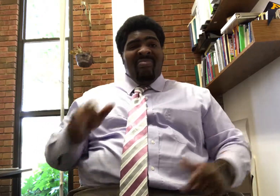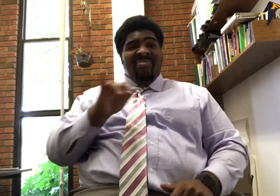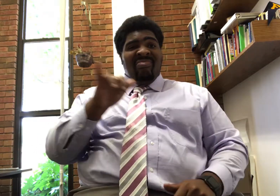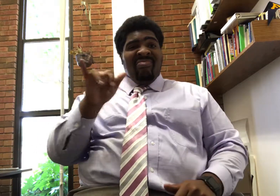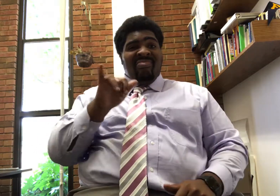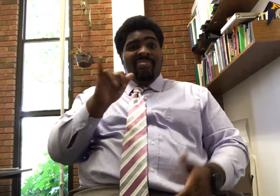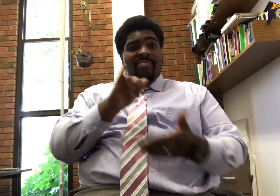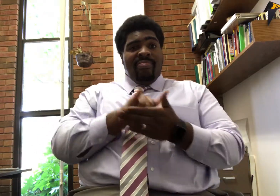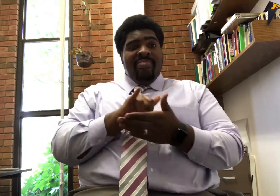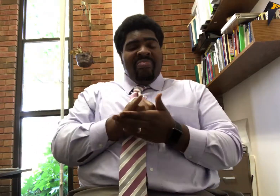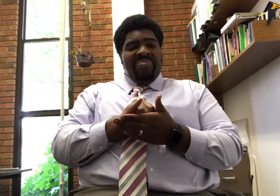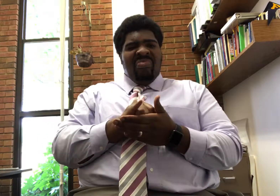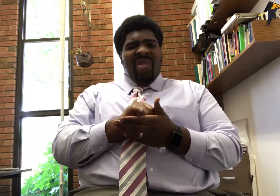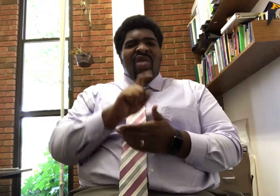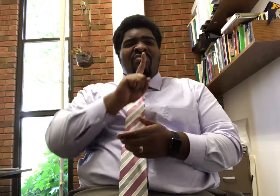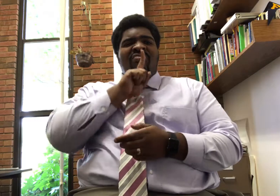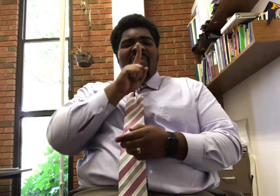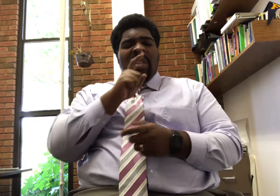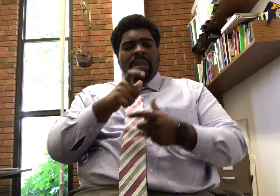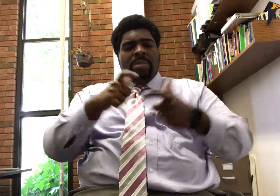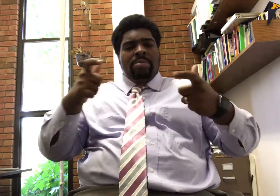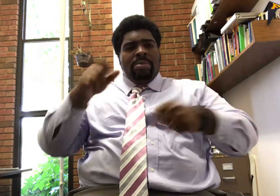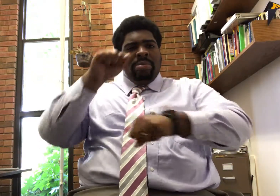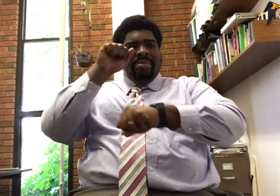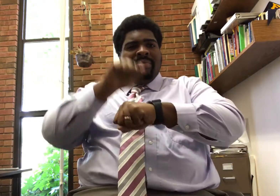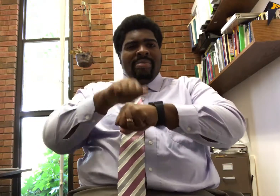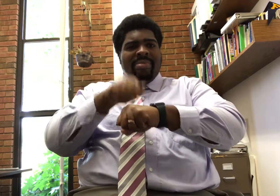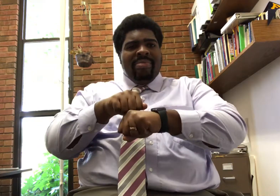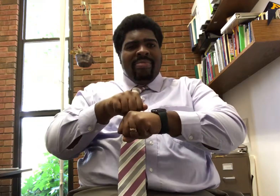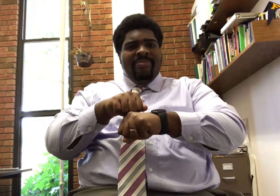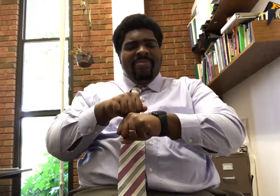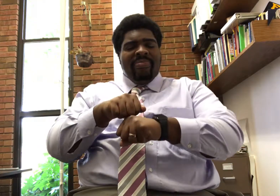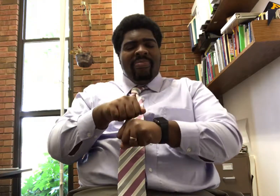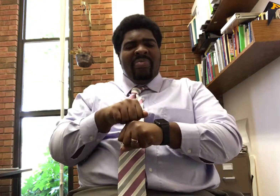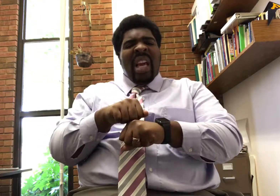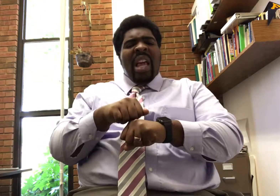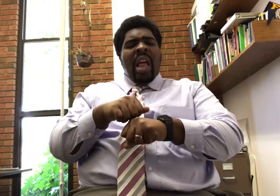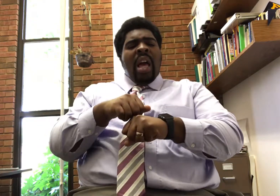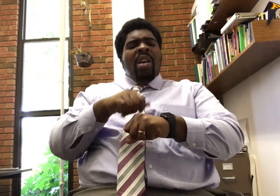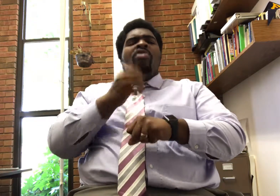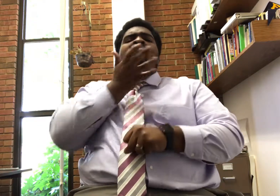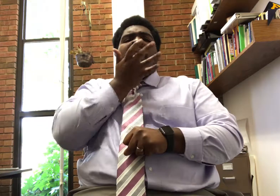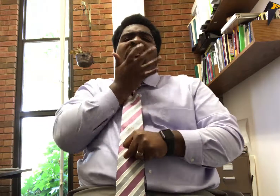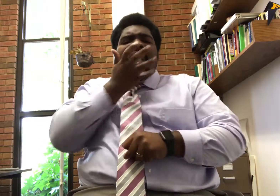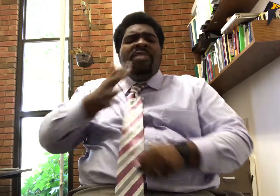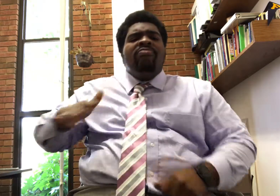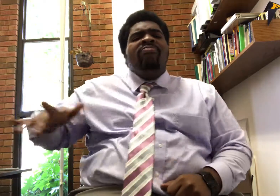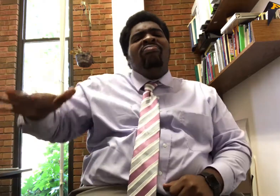It sits in the middle of a large field of grass, and there's nothing around it at all.